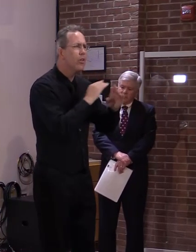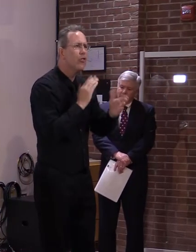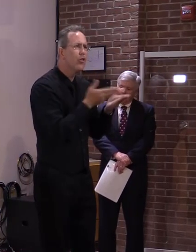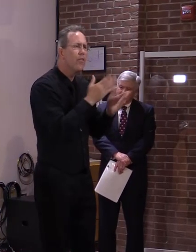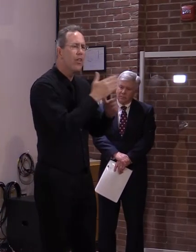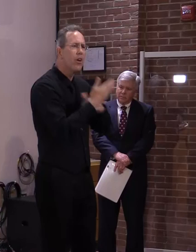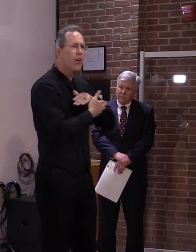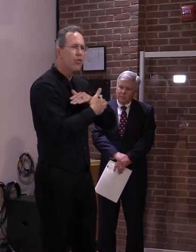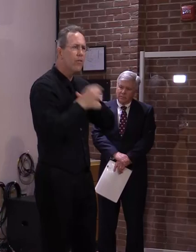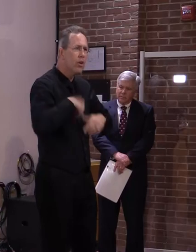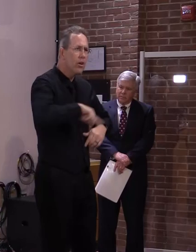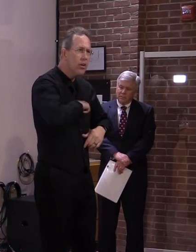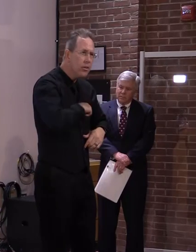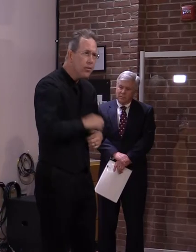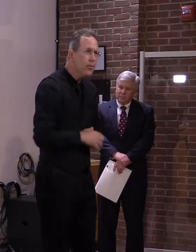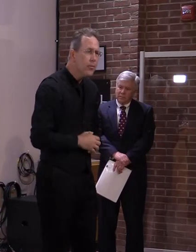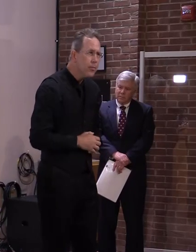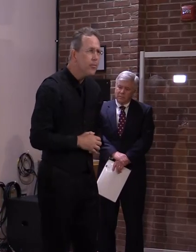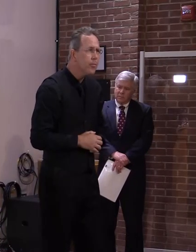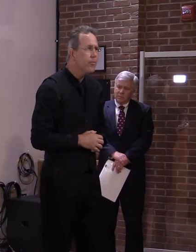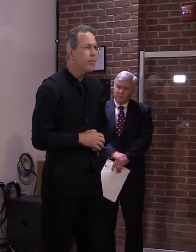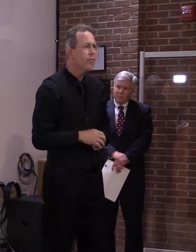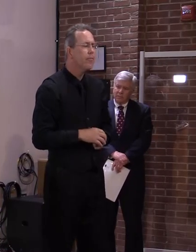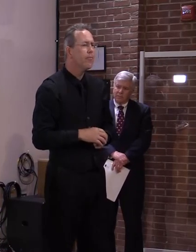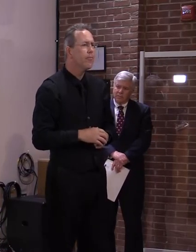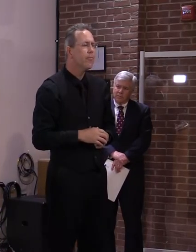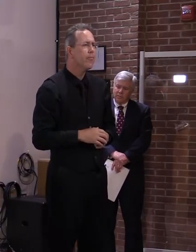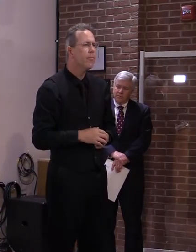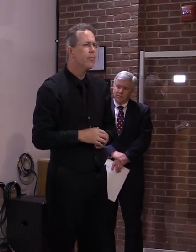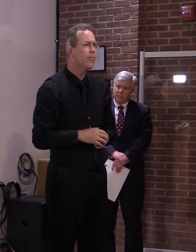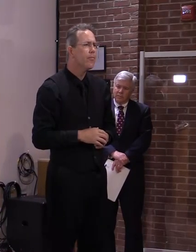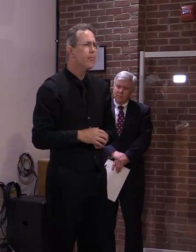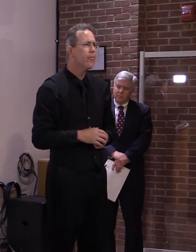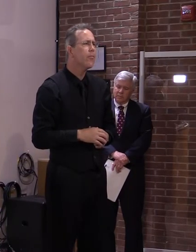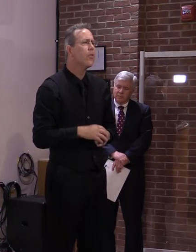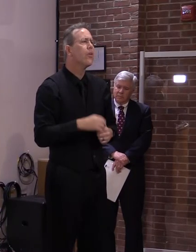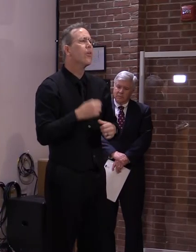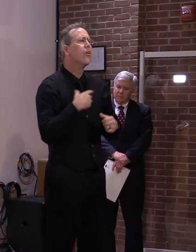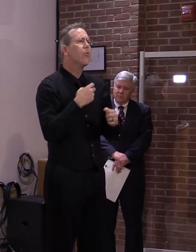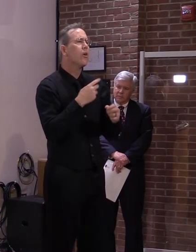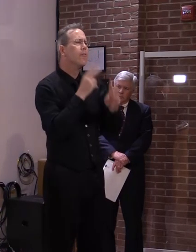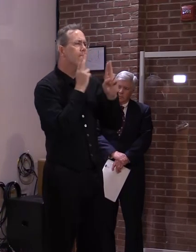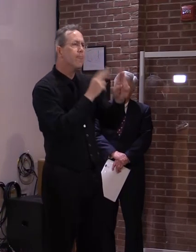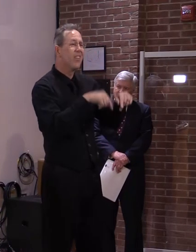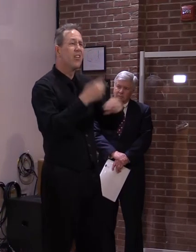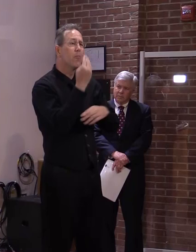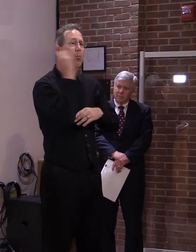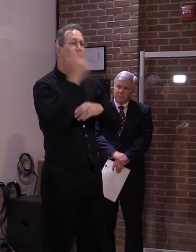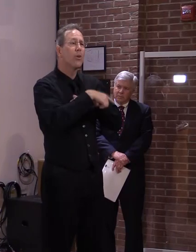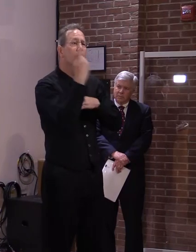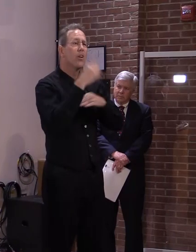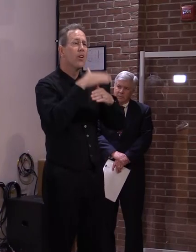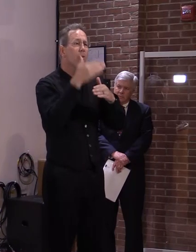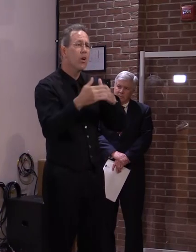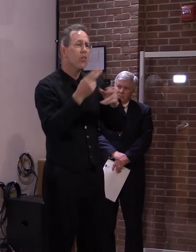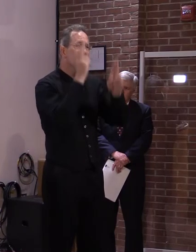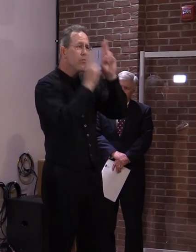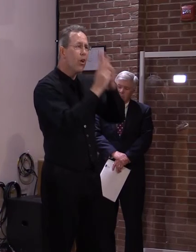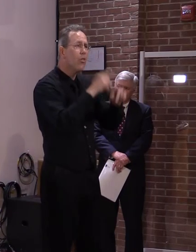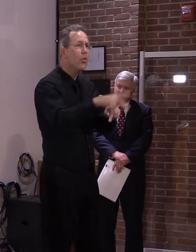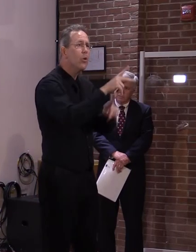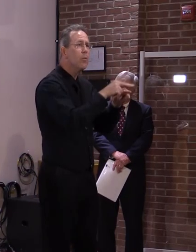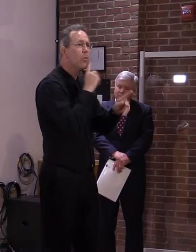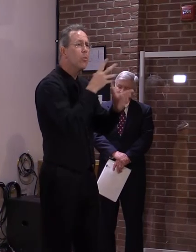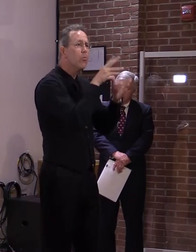us. So this Memorial Day, let us remember all those heroes who never came home and their loved ones they